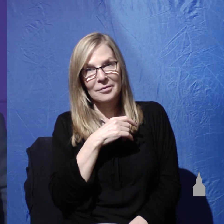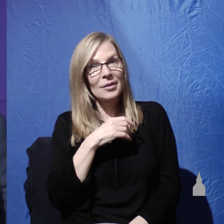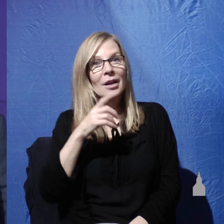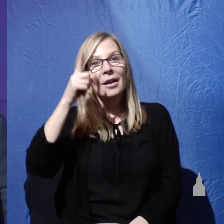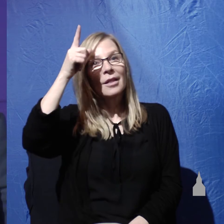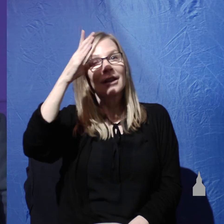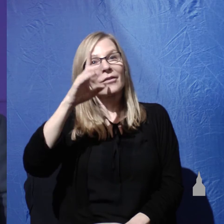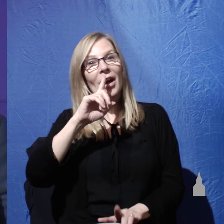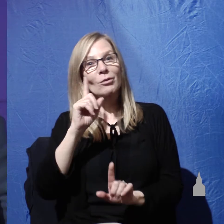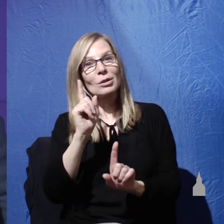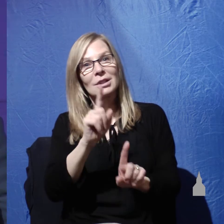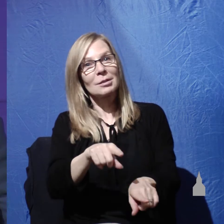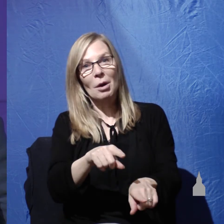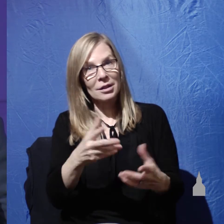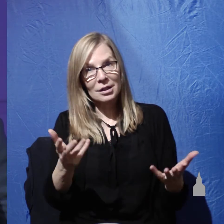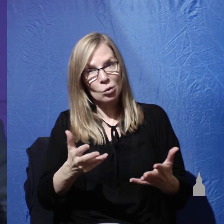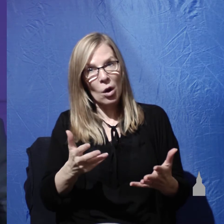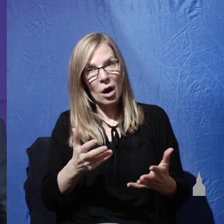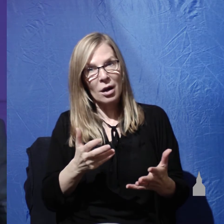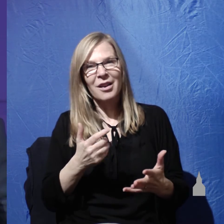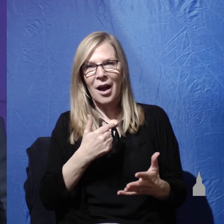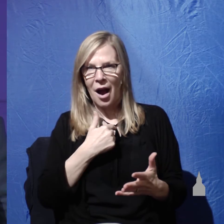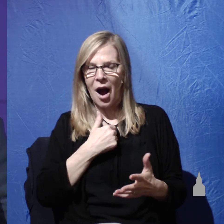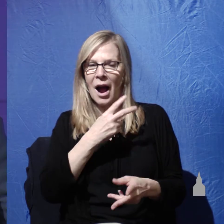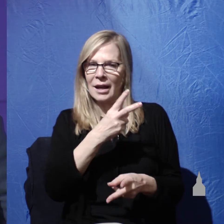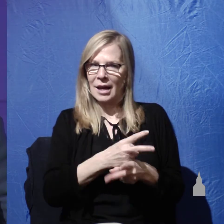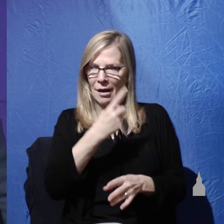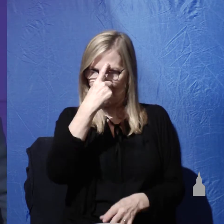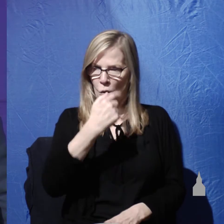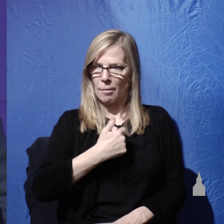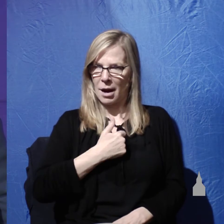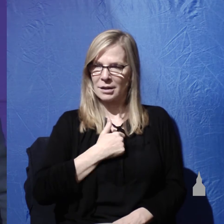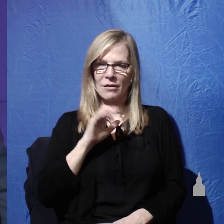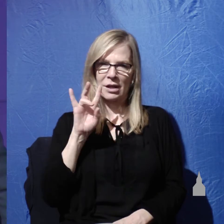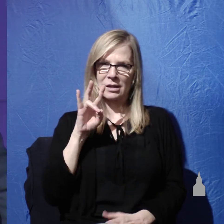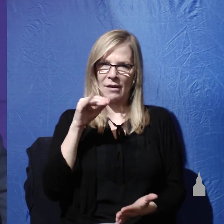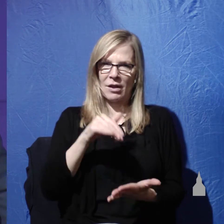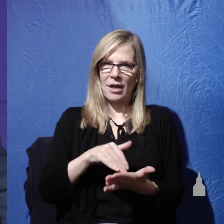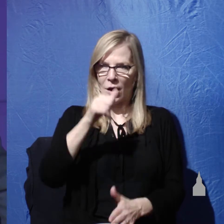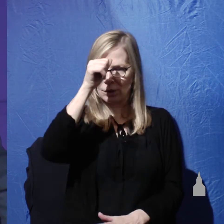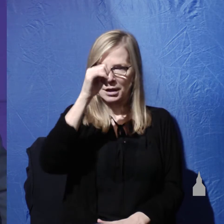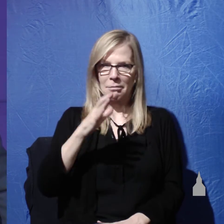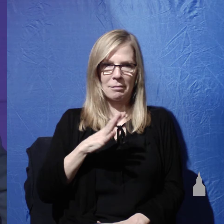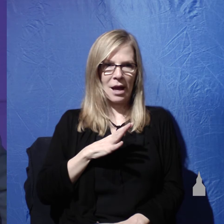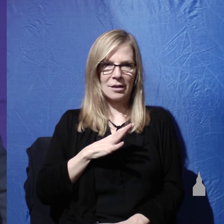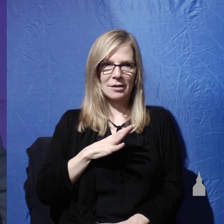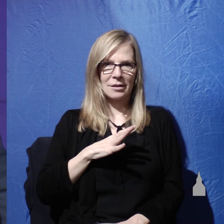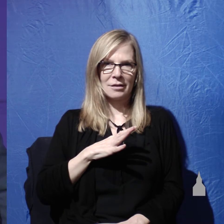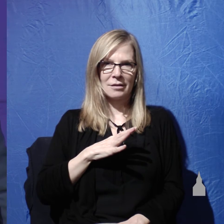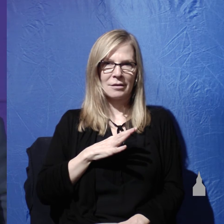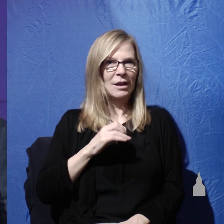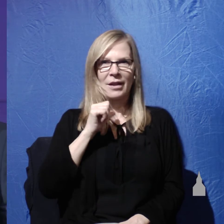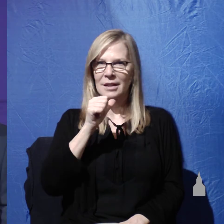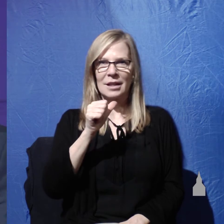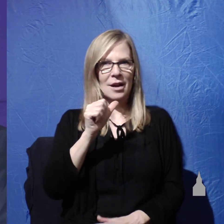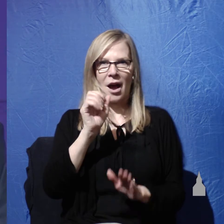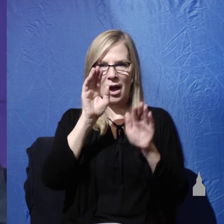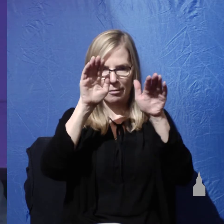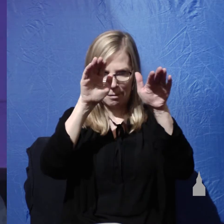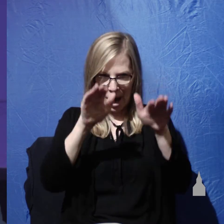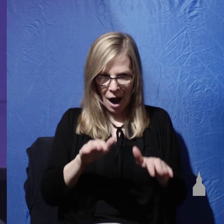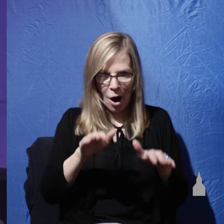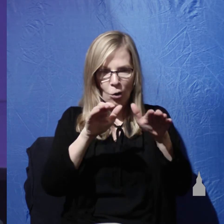divine response to him? I've kept for myself 7,000 men who have not bowed the knee to Baal. And then Paul makes